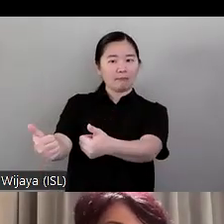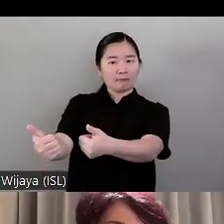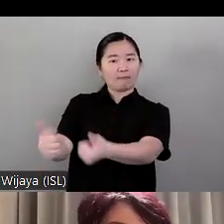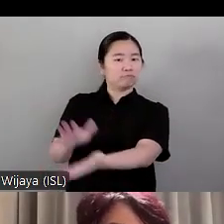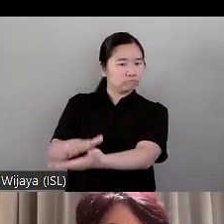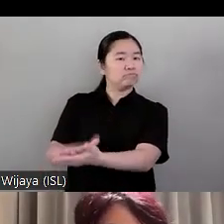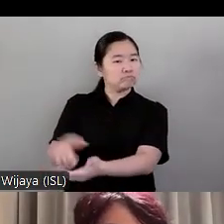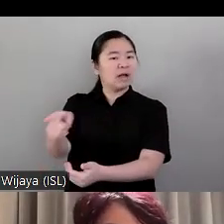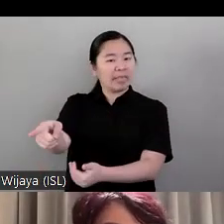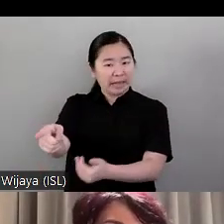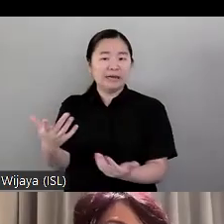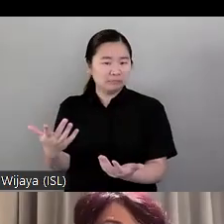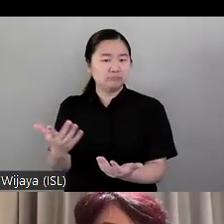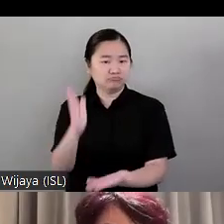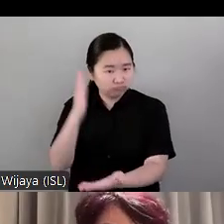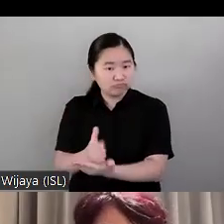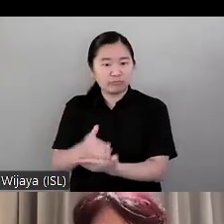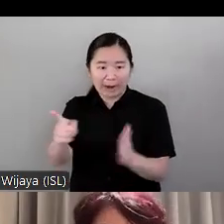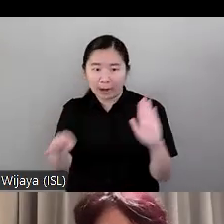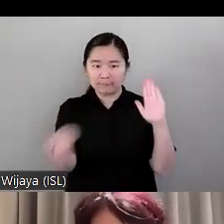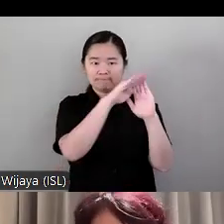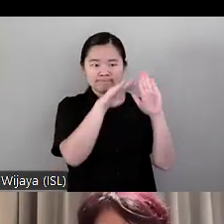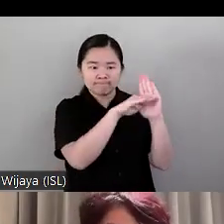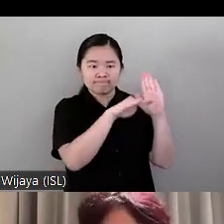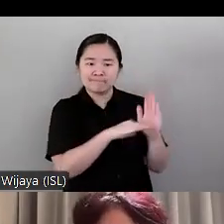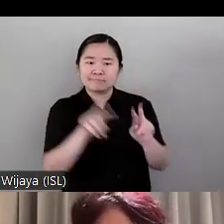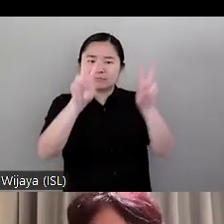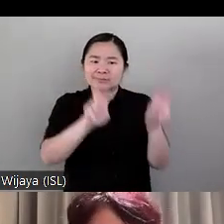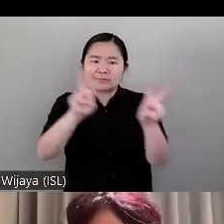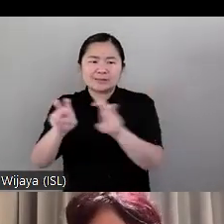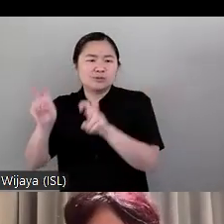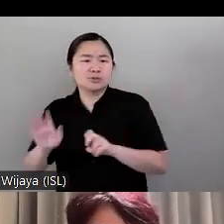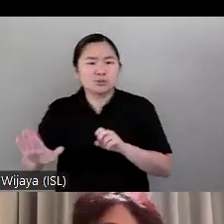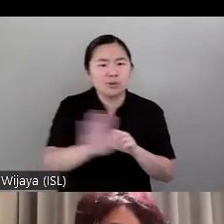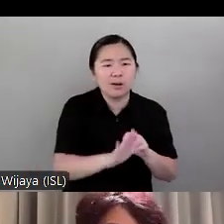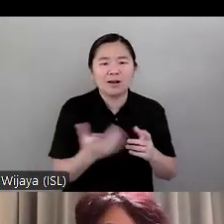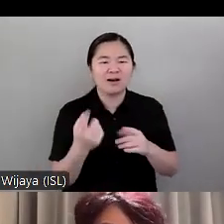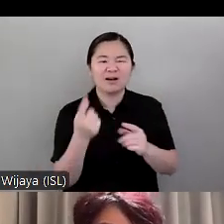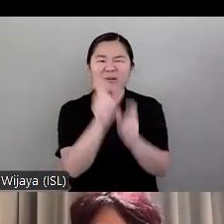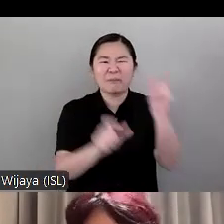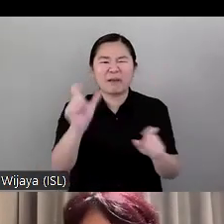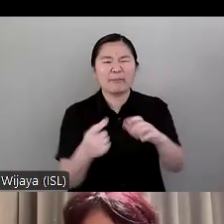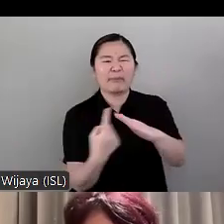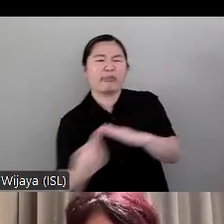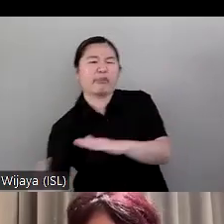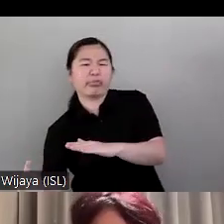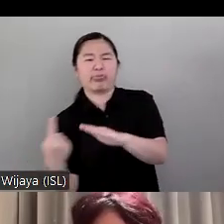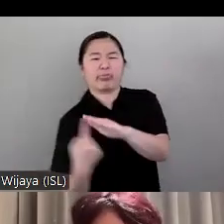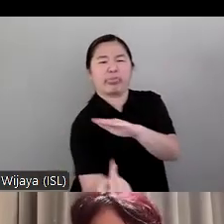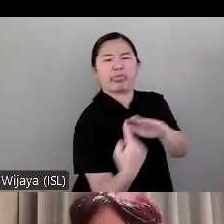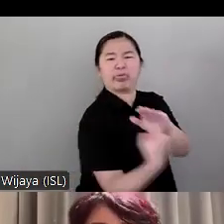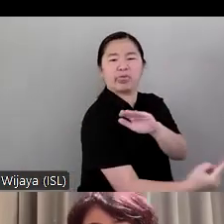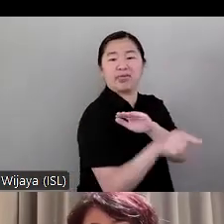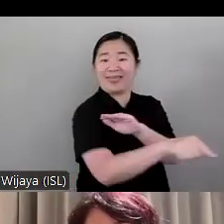safeguarding mechanisms rather than applying paternalistic approaches. And that's something that this toolkit does